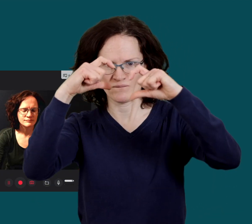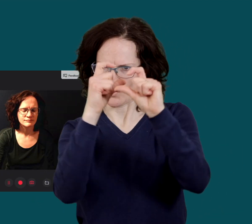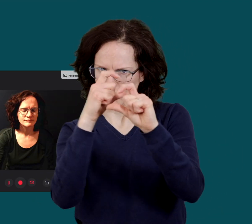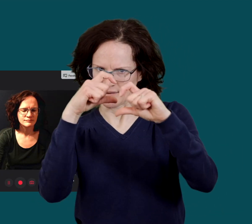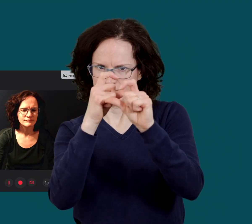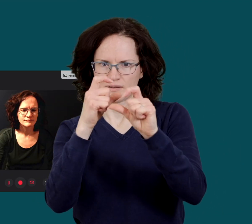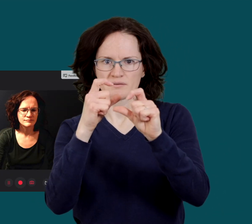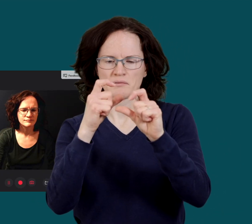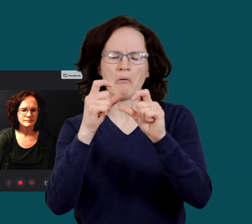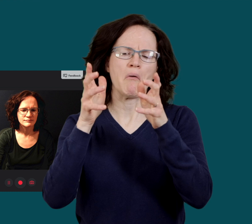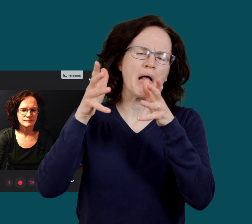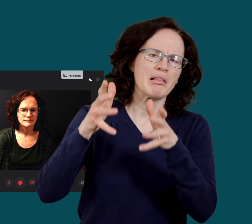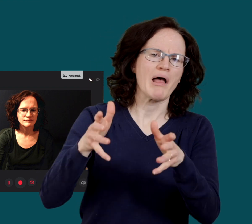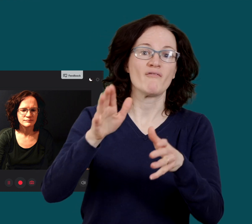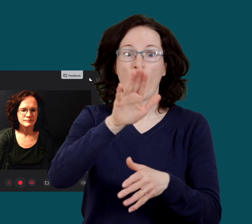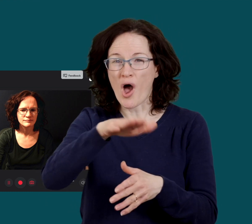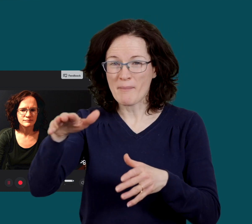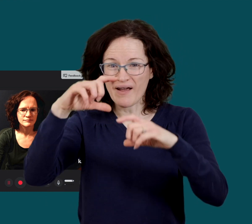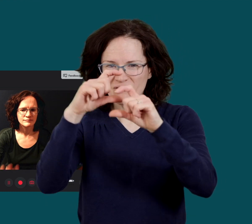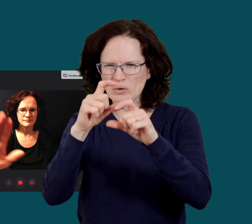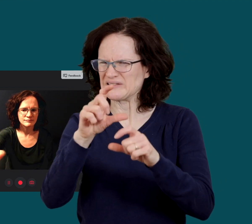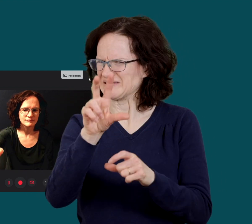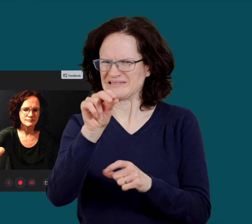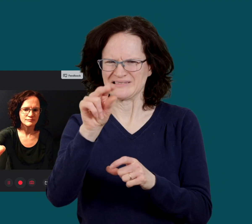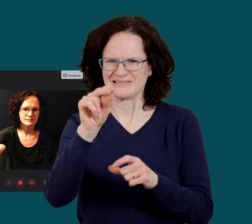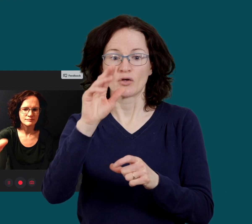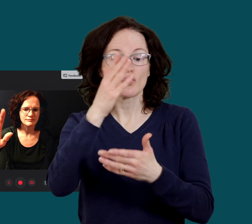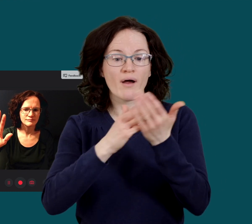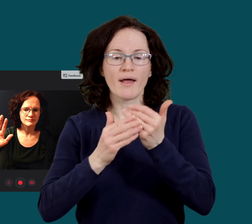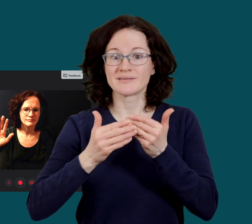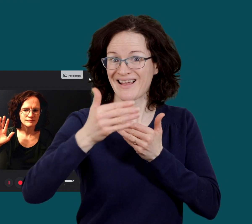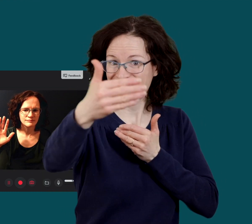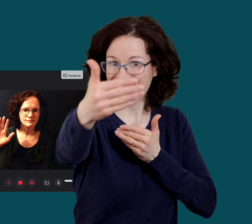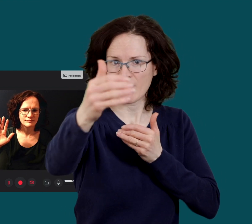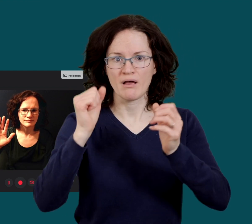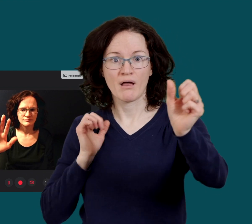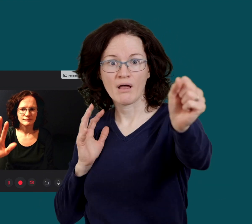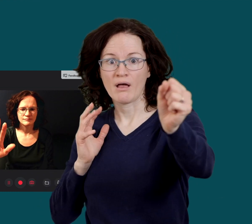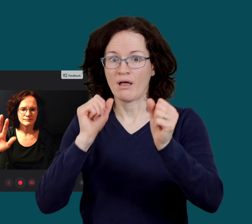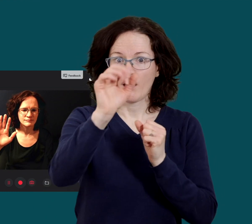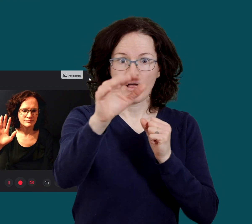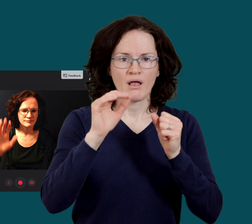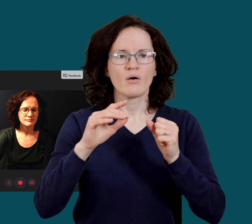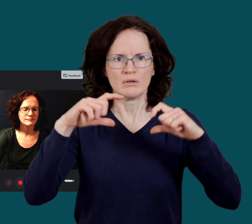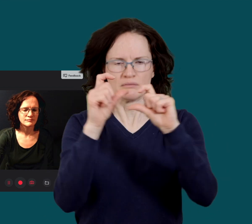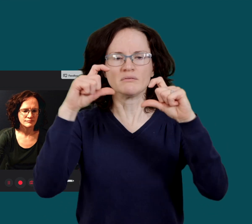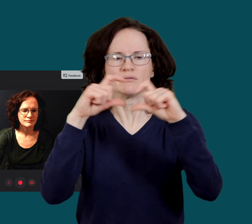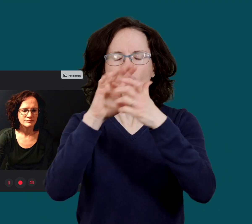The autofocus can be disabled through the camera's app. If you leave it in autofocus, the camera will try to focus on your